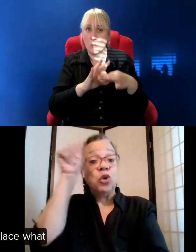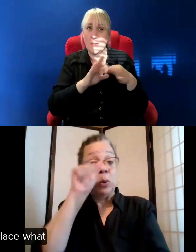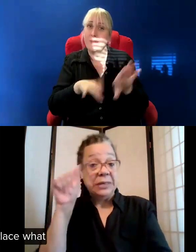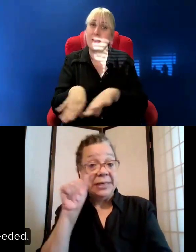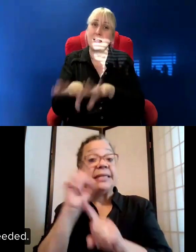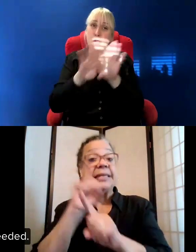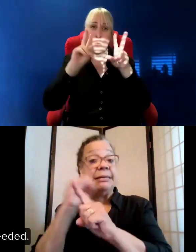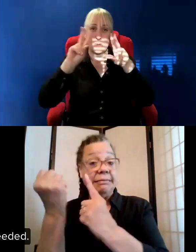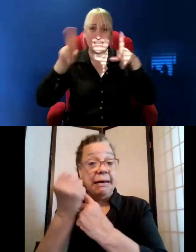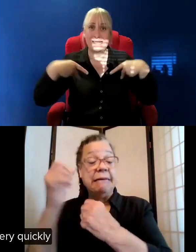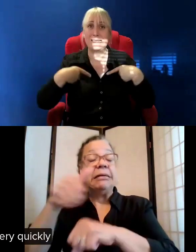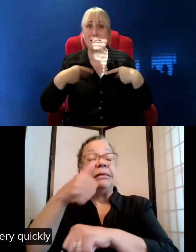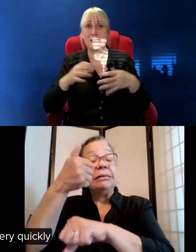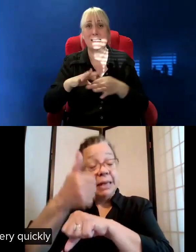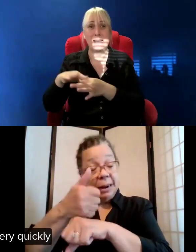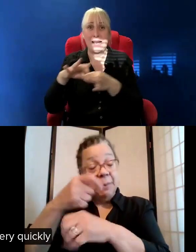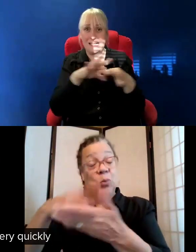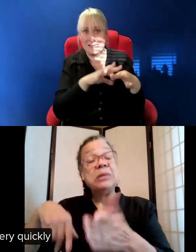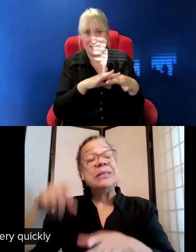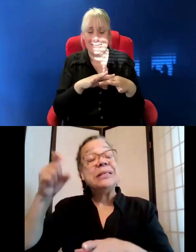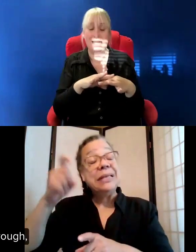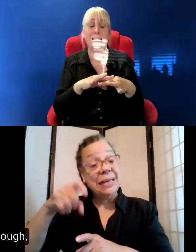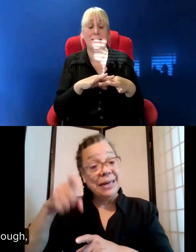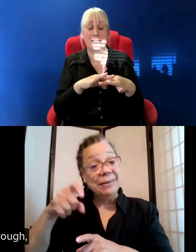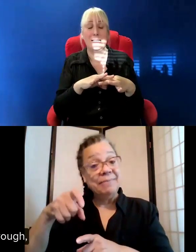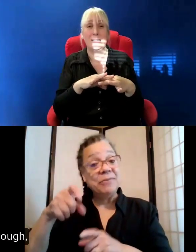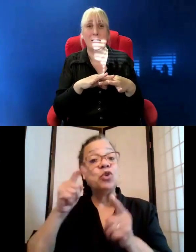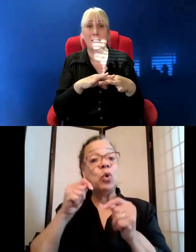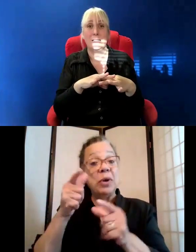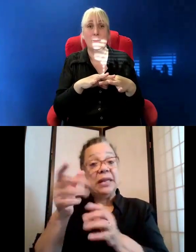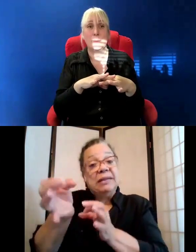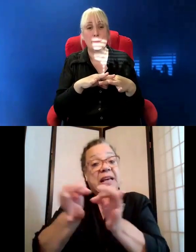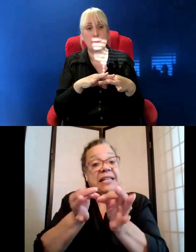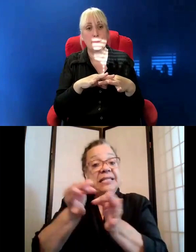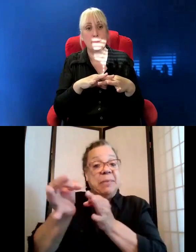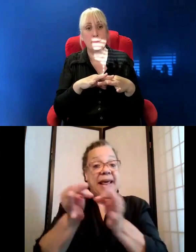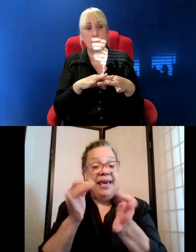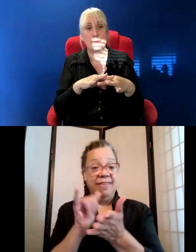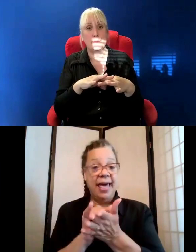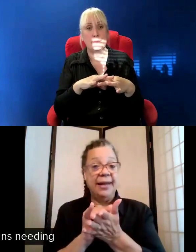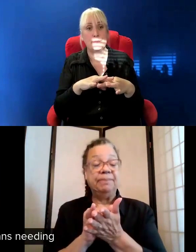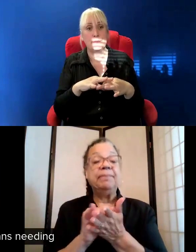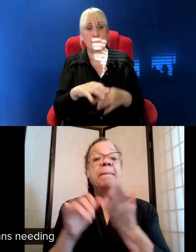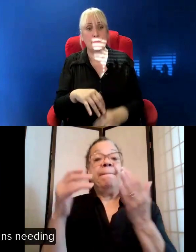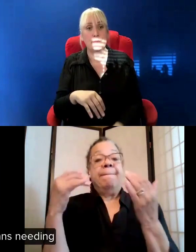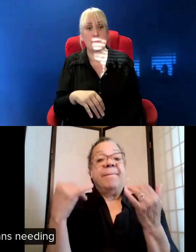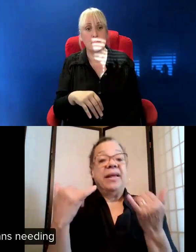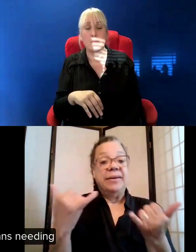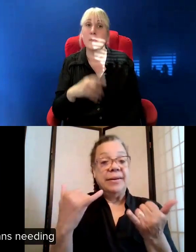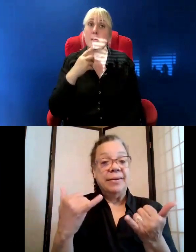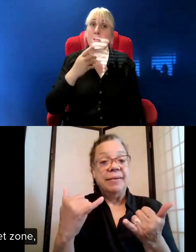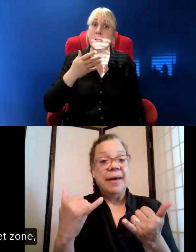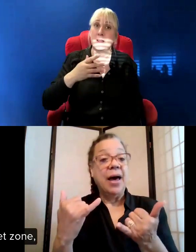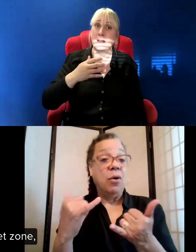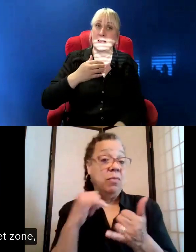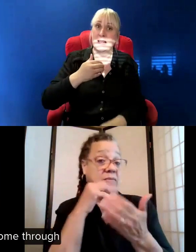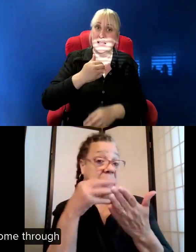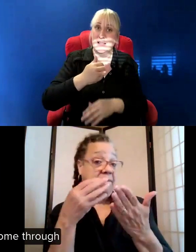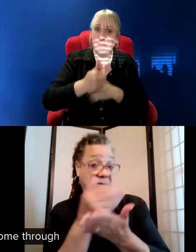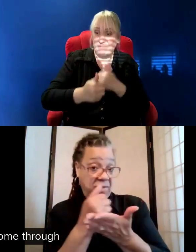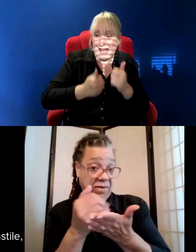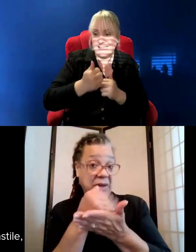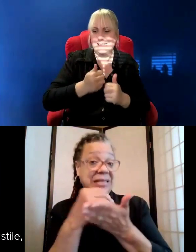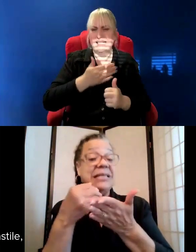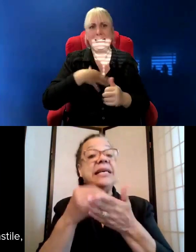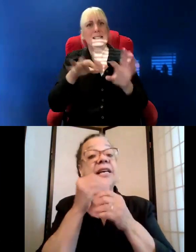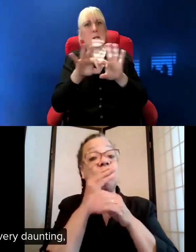put in place what was needed. So just to very quickly run through, instead of fans needing that quiet zone, needing